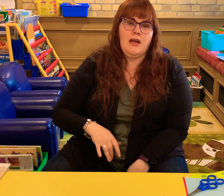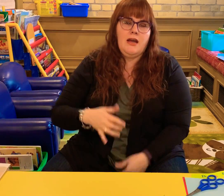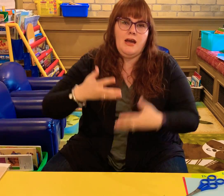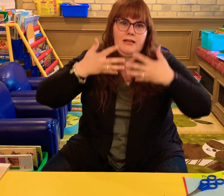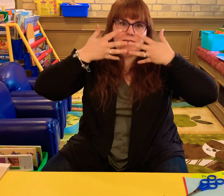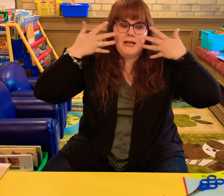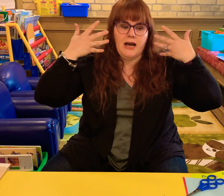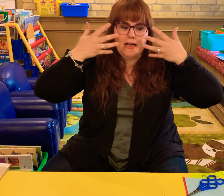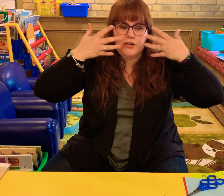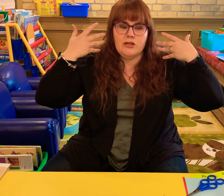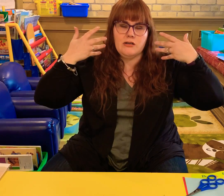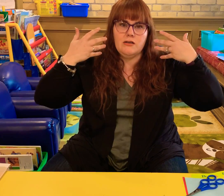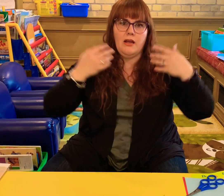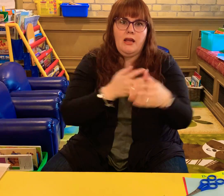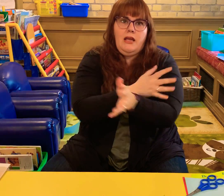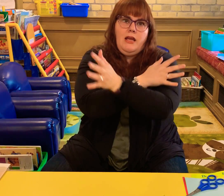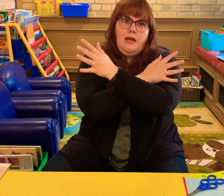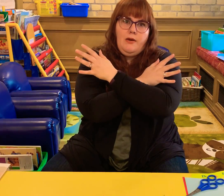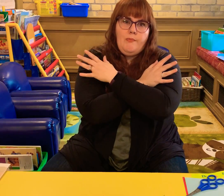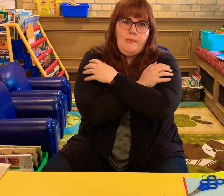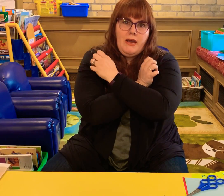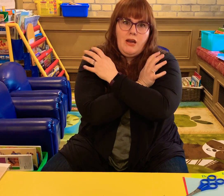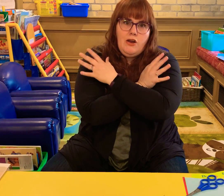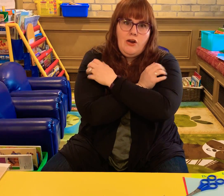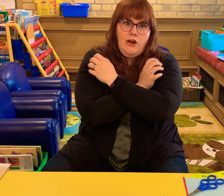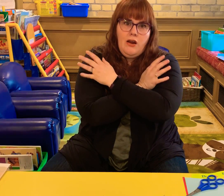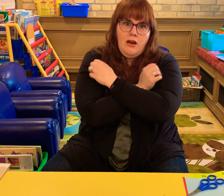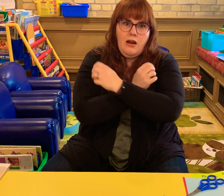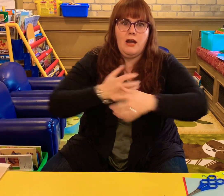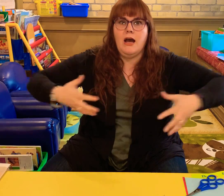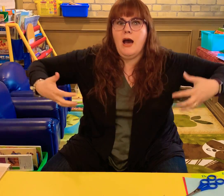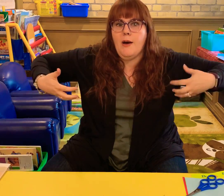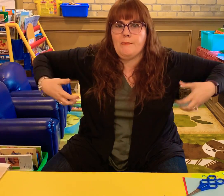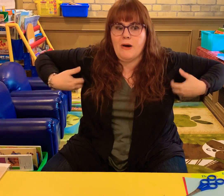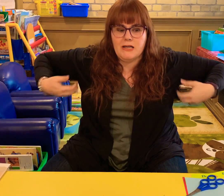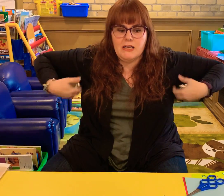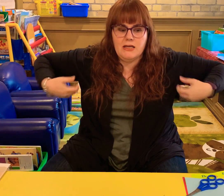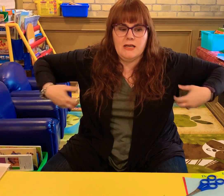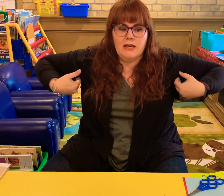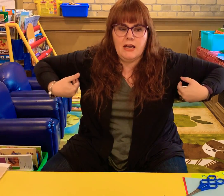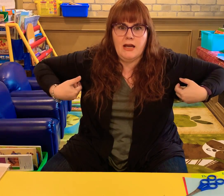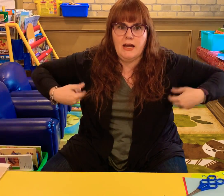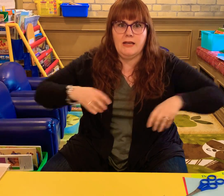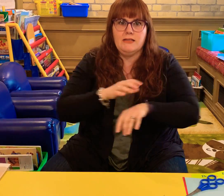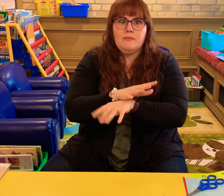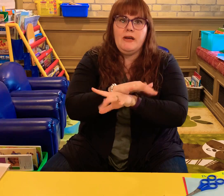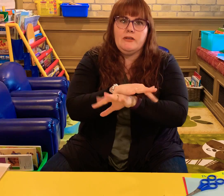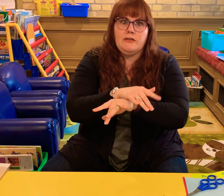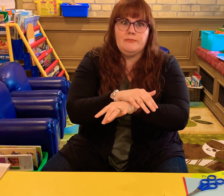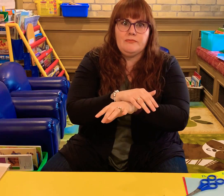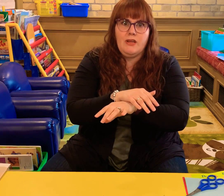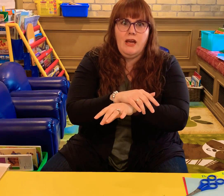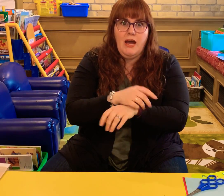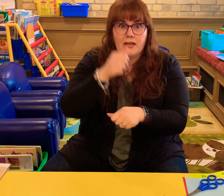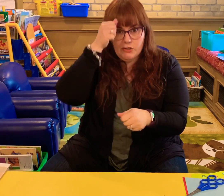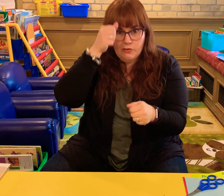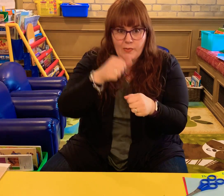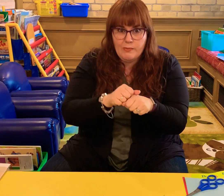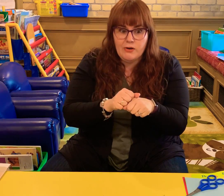lion tiger bear monkey and spider and you remember how